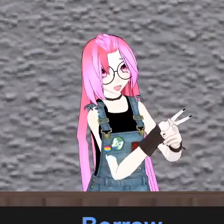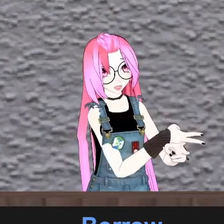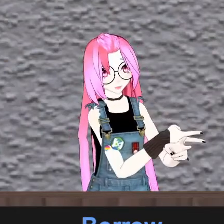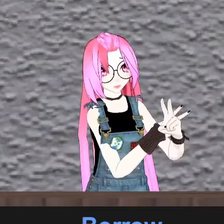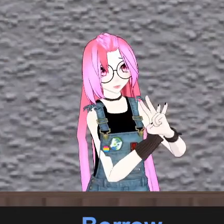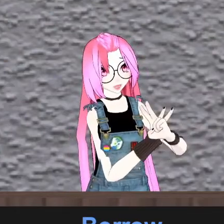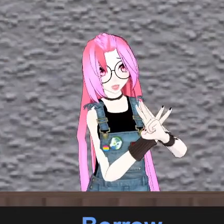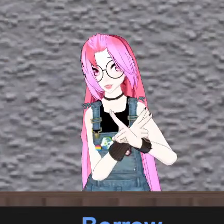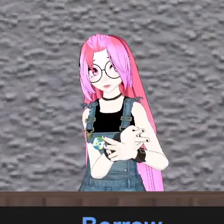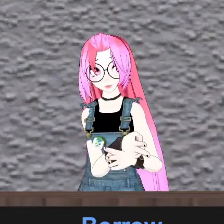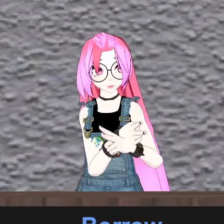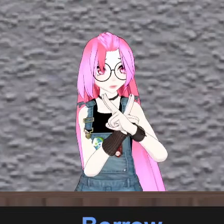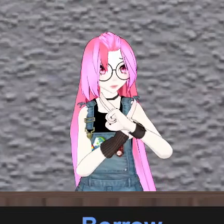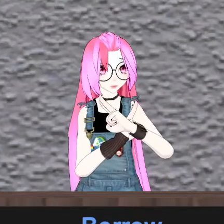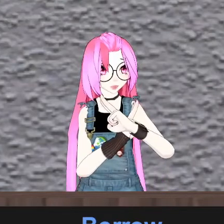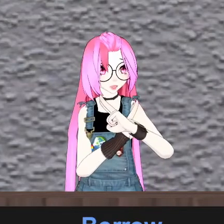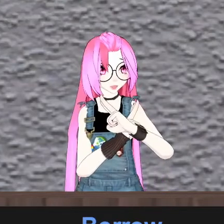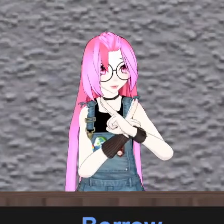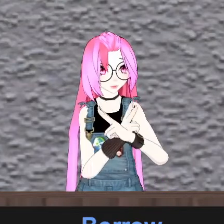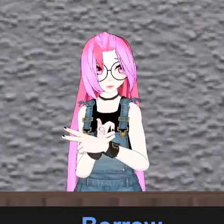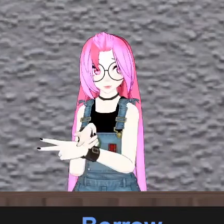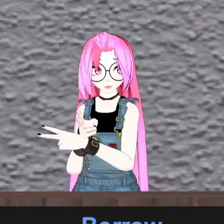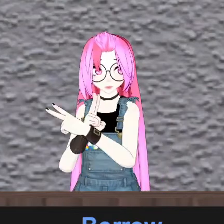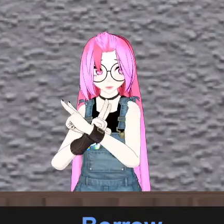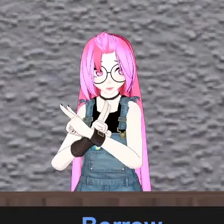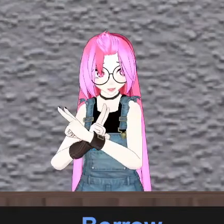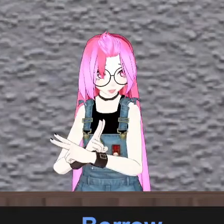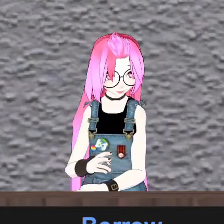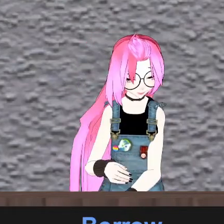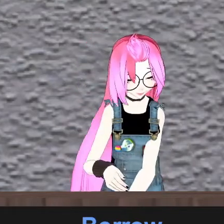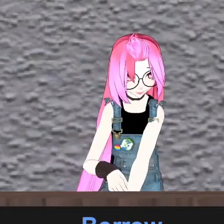back. Borrow. Borrow. Borrow.